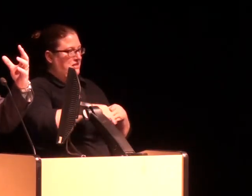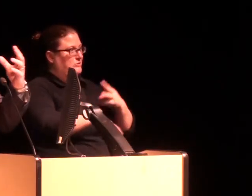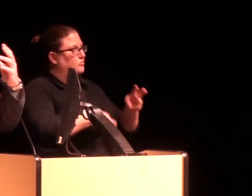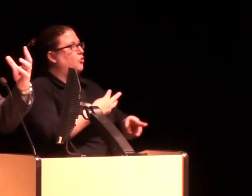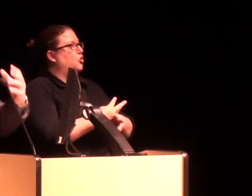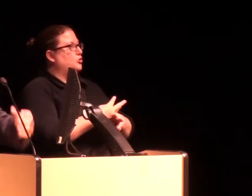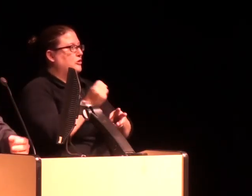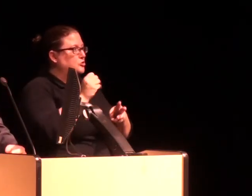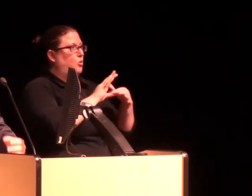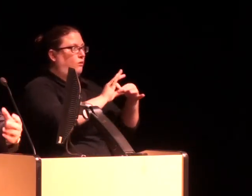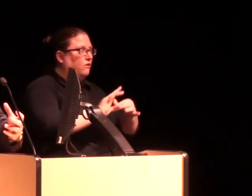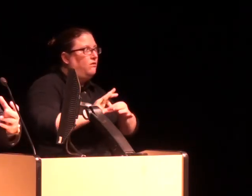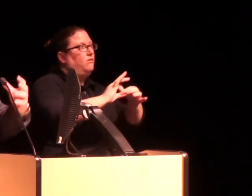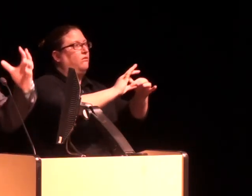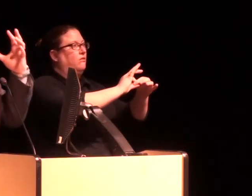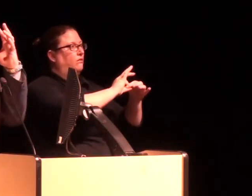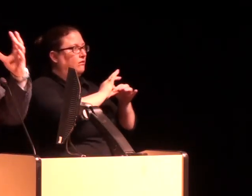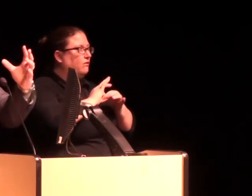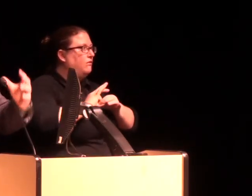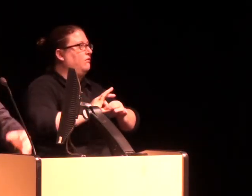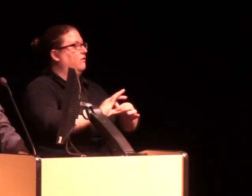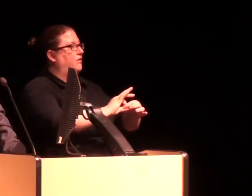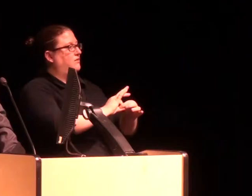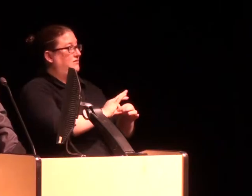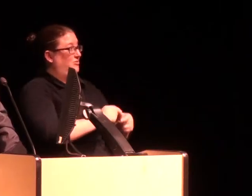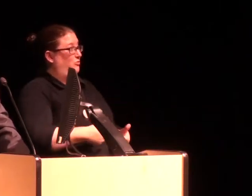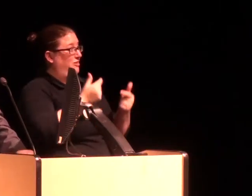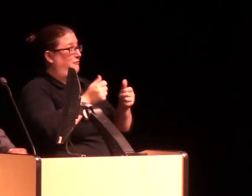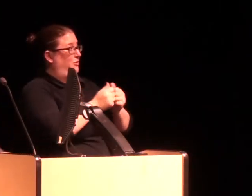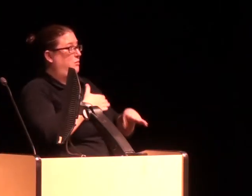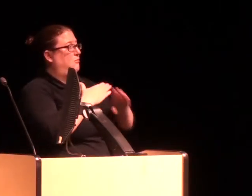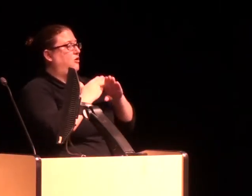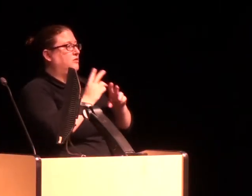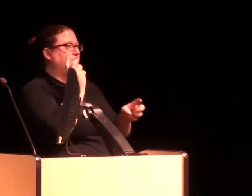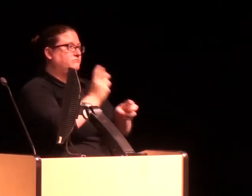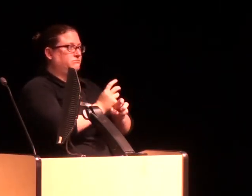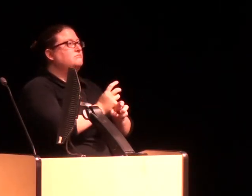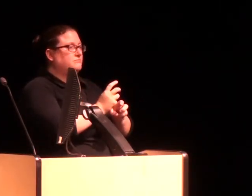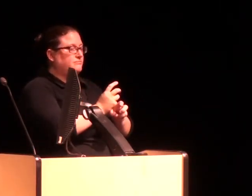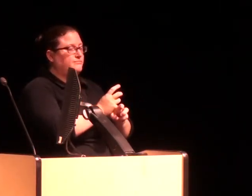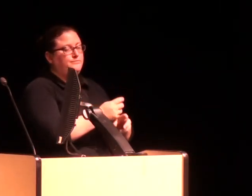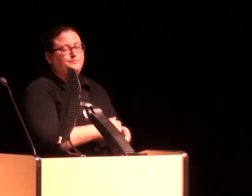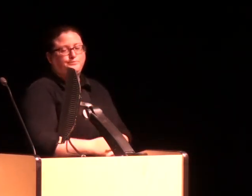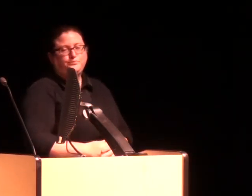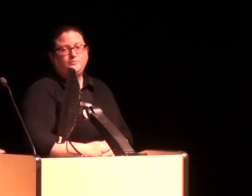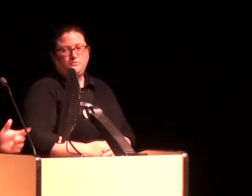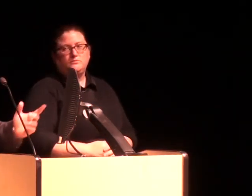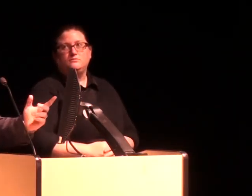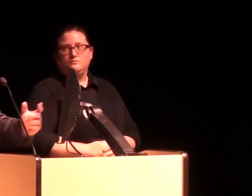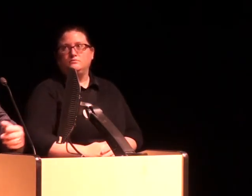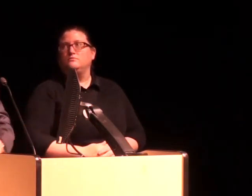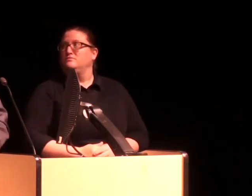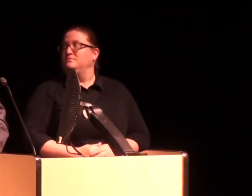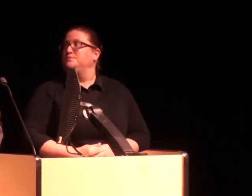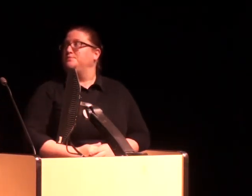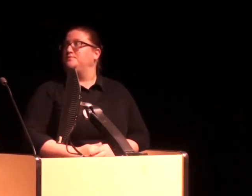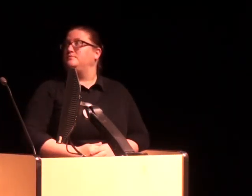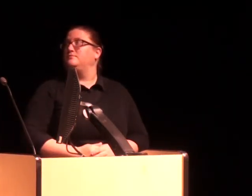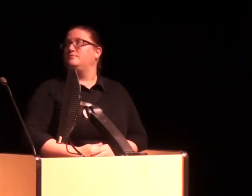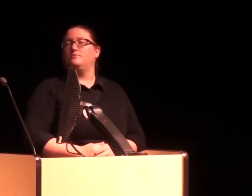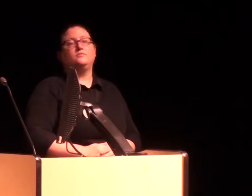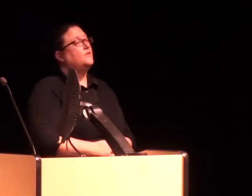is so connected, to live with the embargo in place. By the way, Assistant Secretary